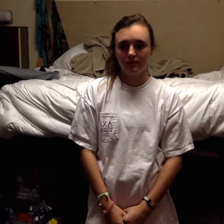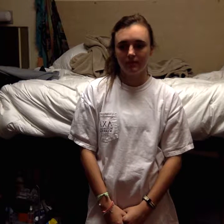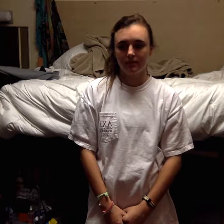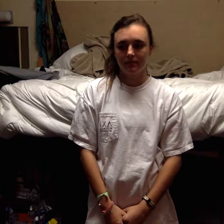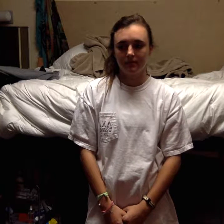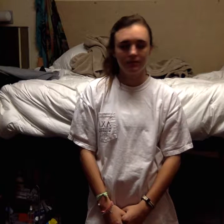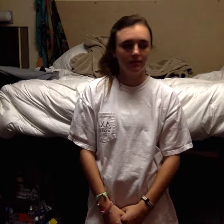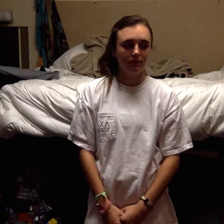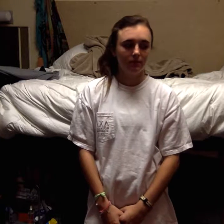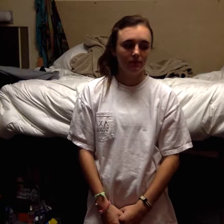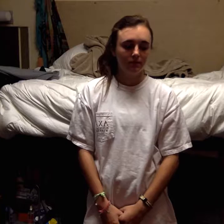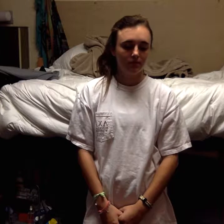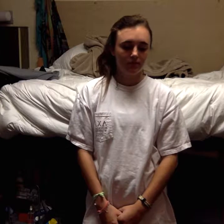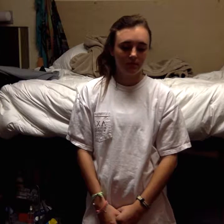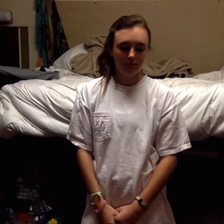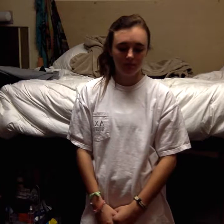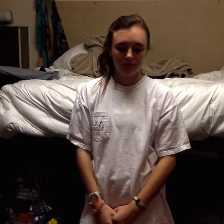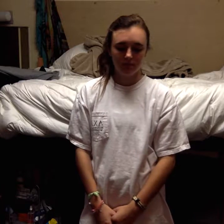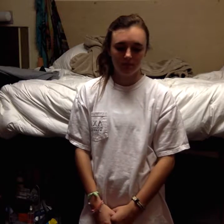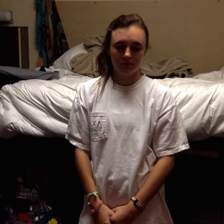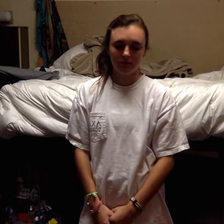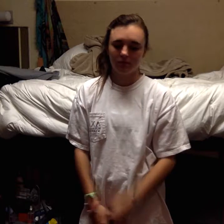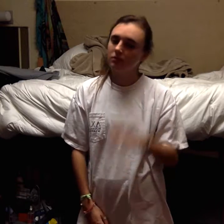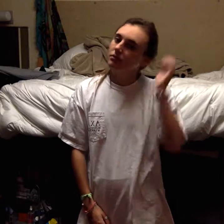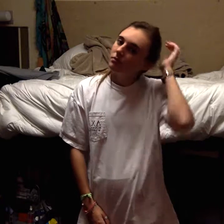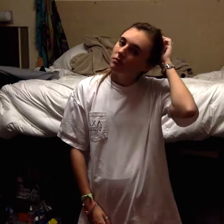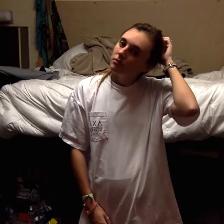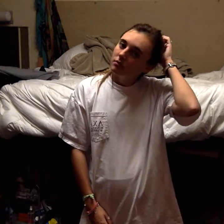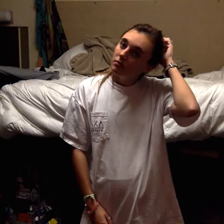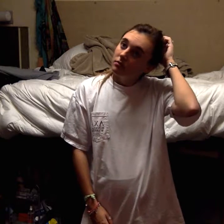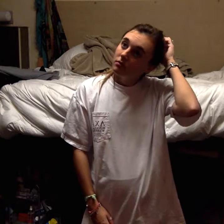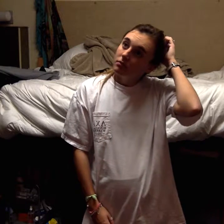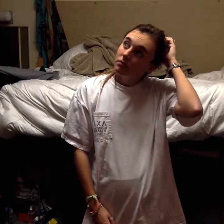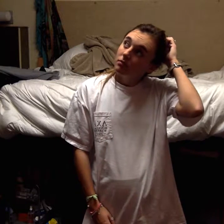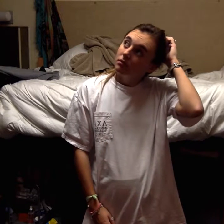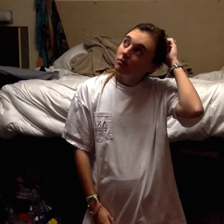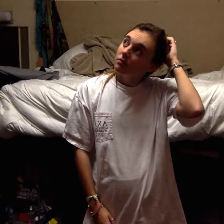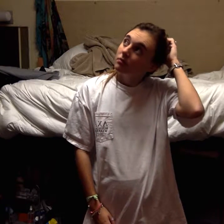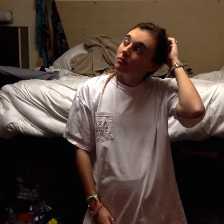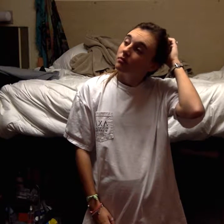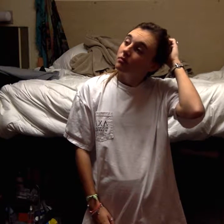Yes. Draw a line from the dot to the left.